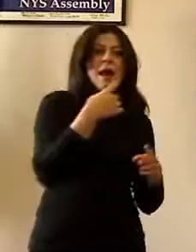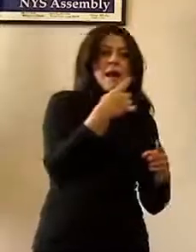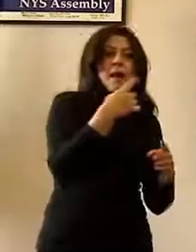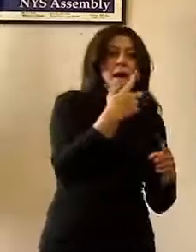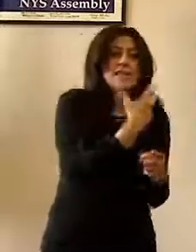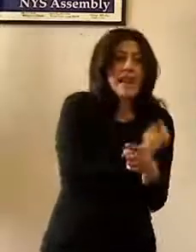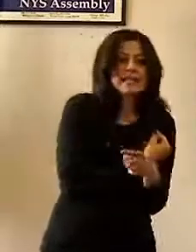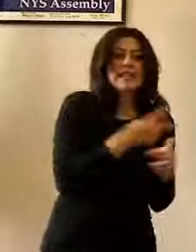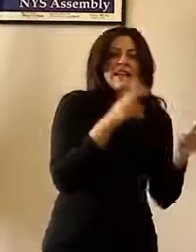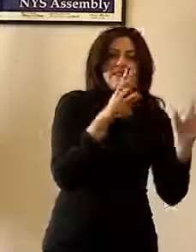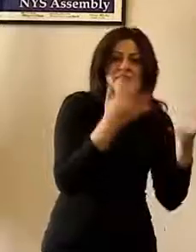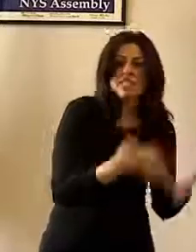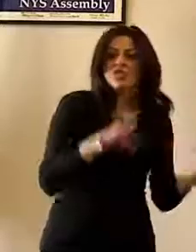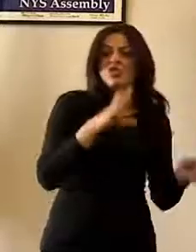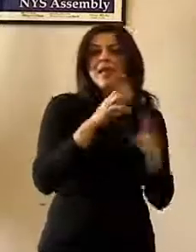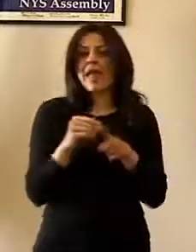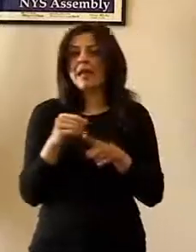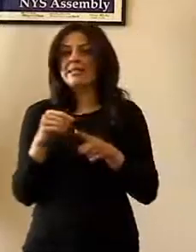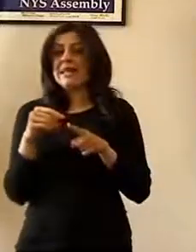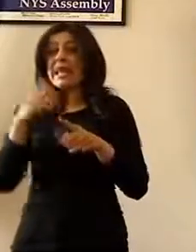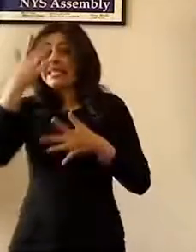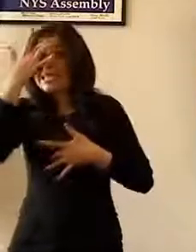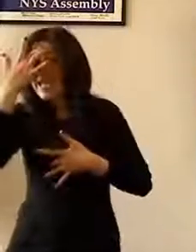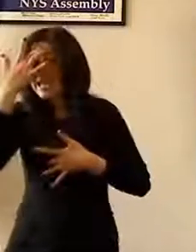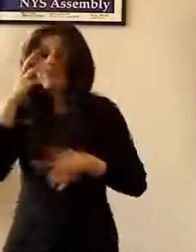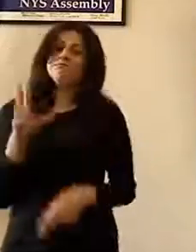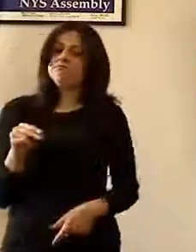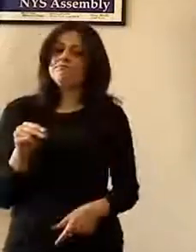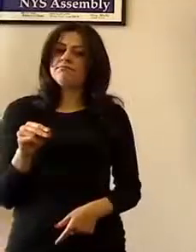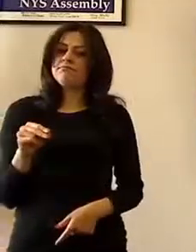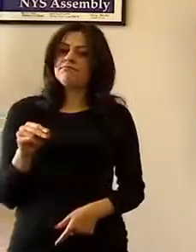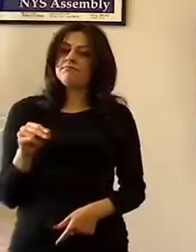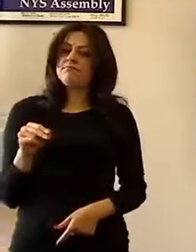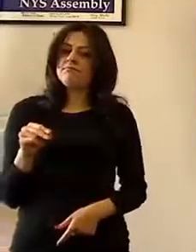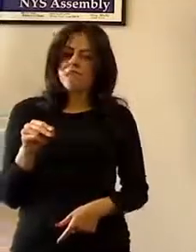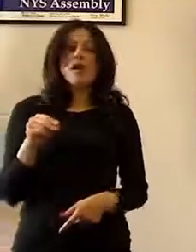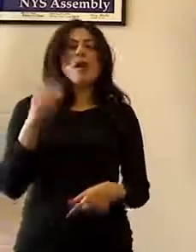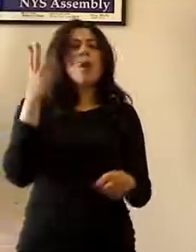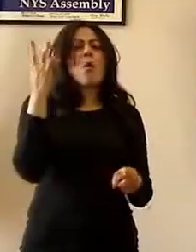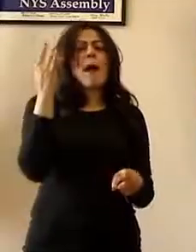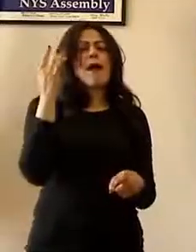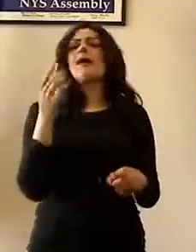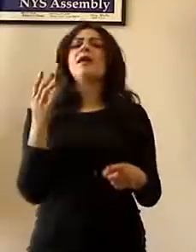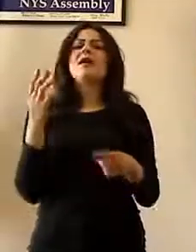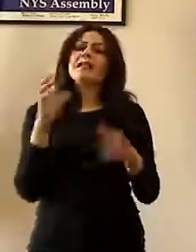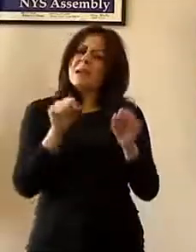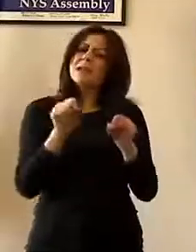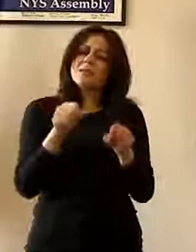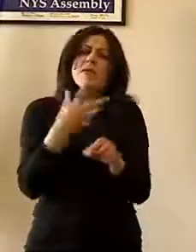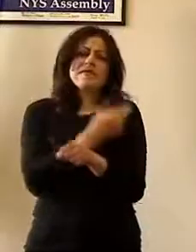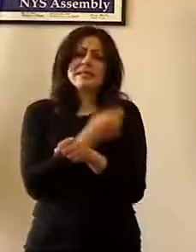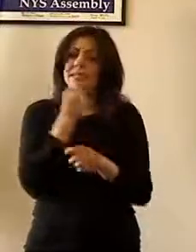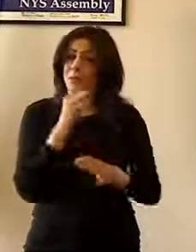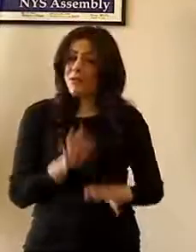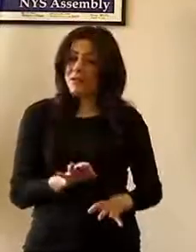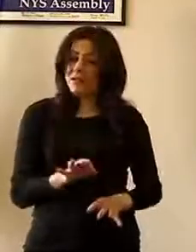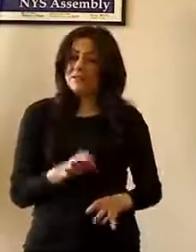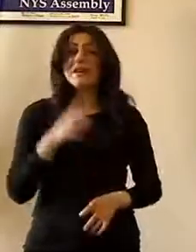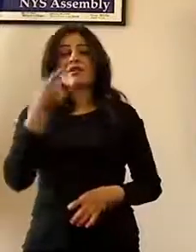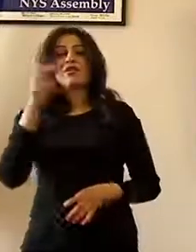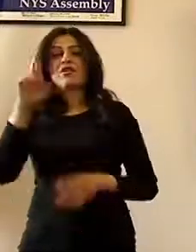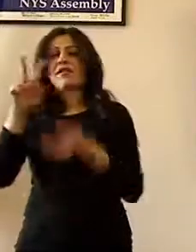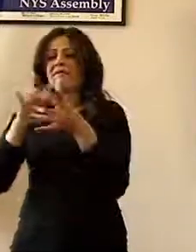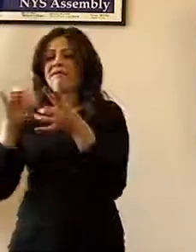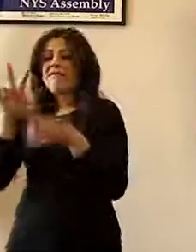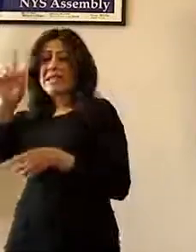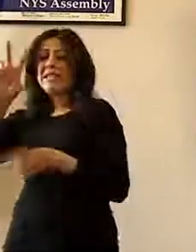been vaccinated that we're aware of. Correct. Now that's possible because vaccines are not perfect. That is absolutely